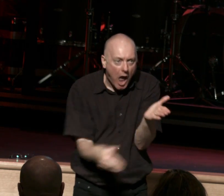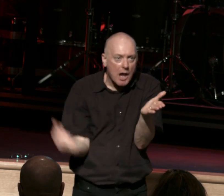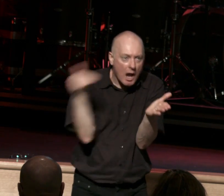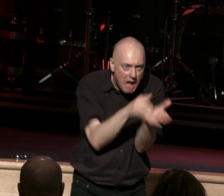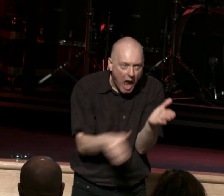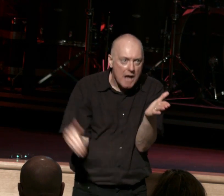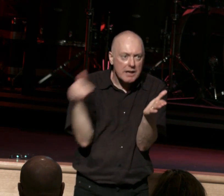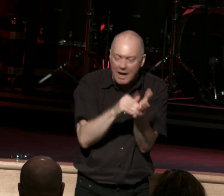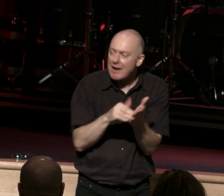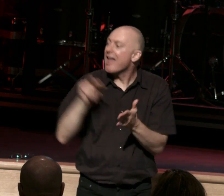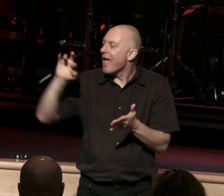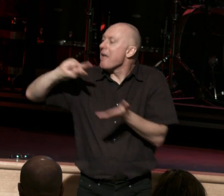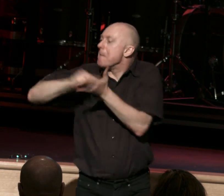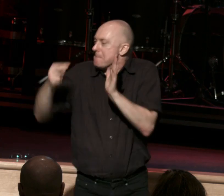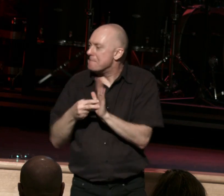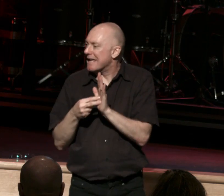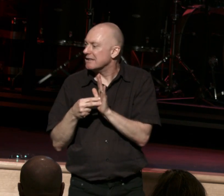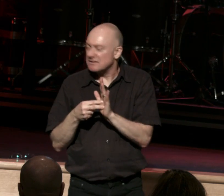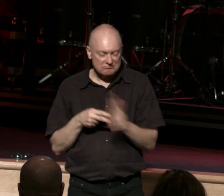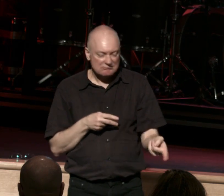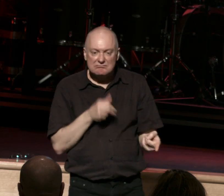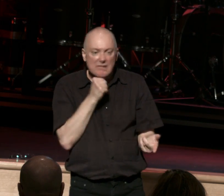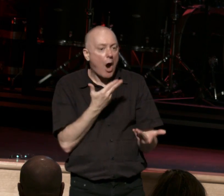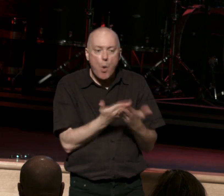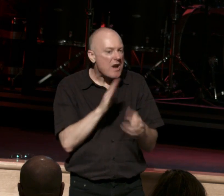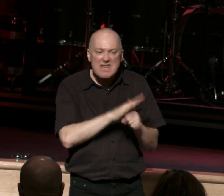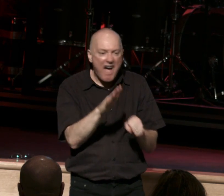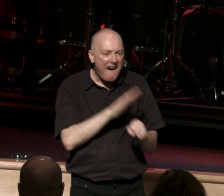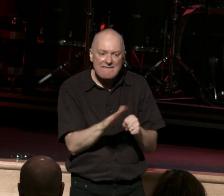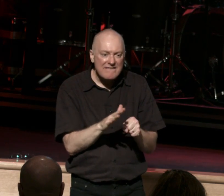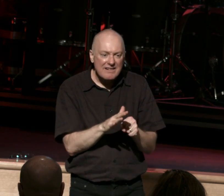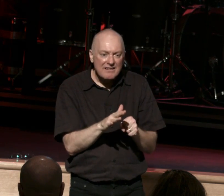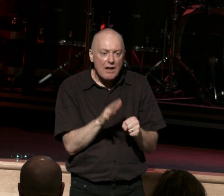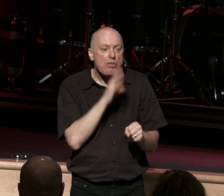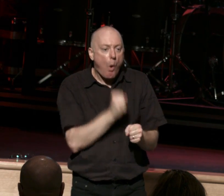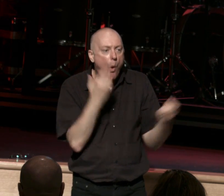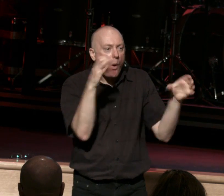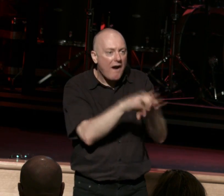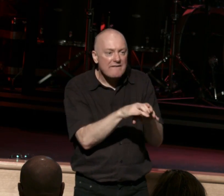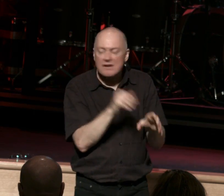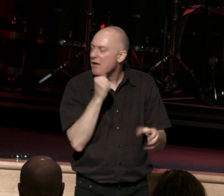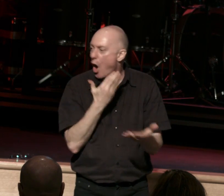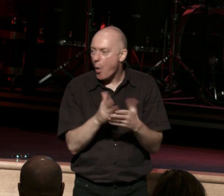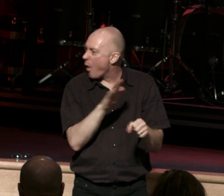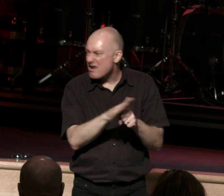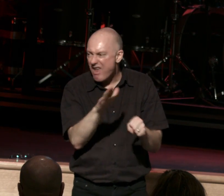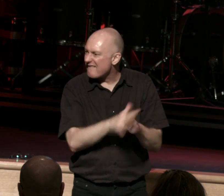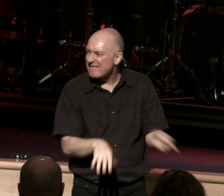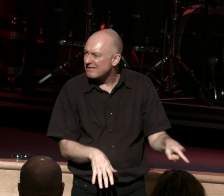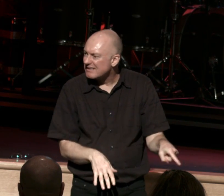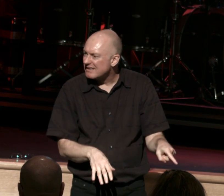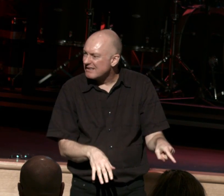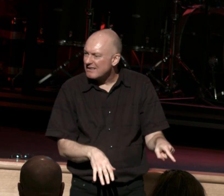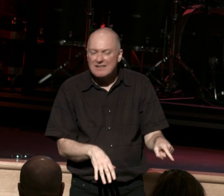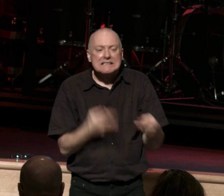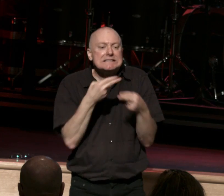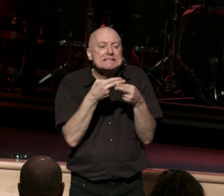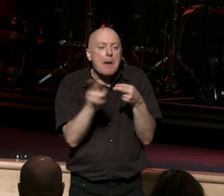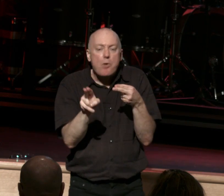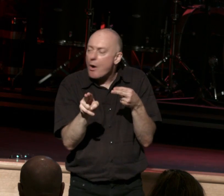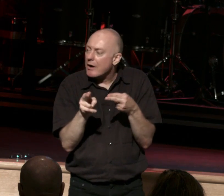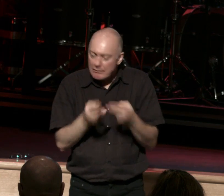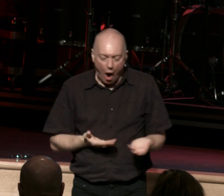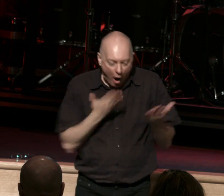keep repeating, indicating the insufficient nature found within the old covenant system. It